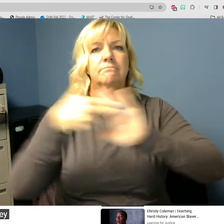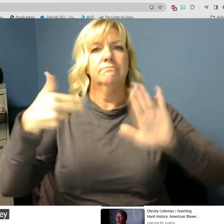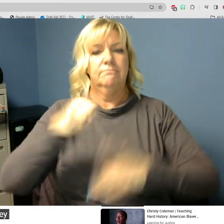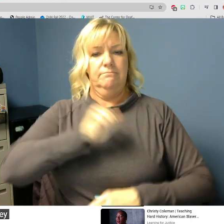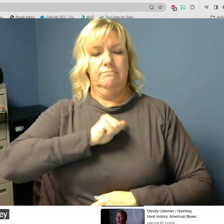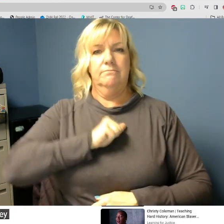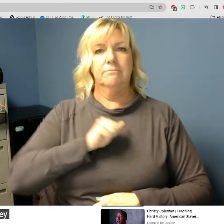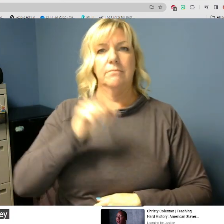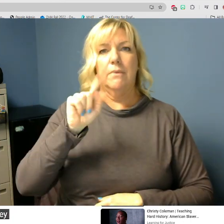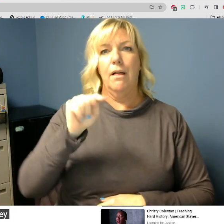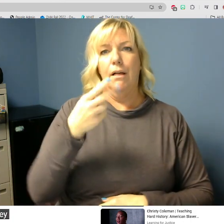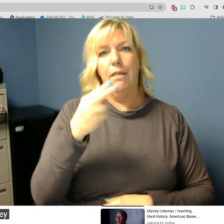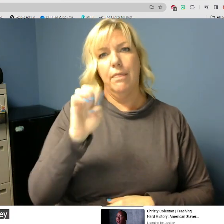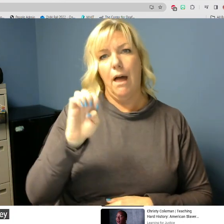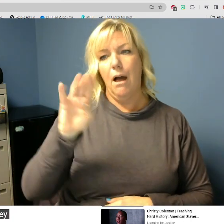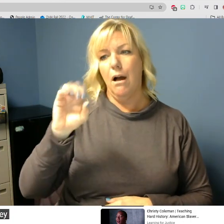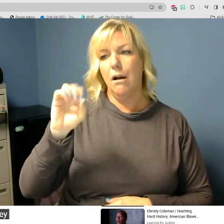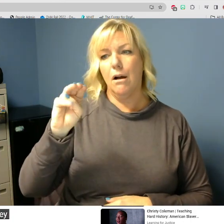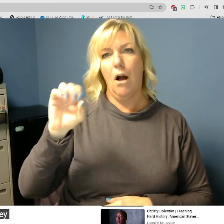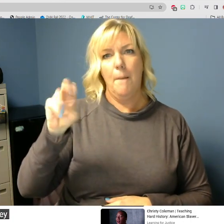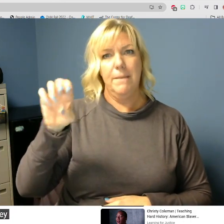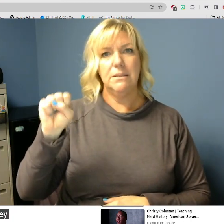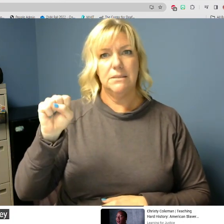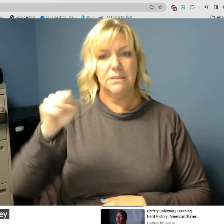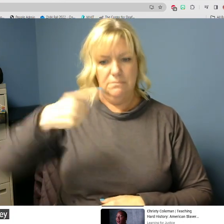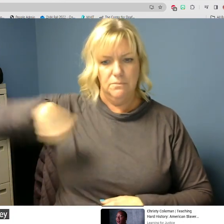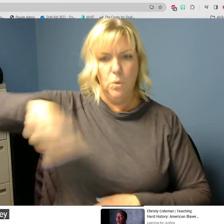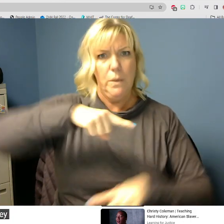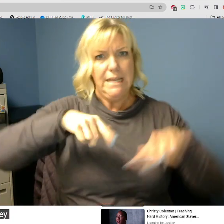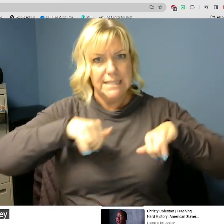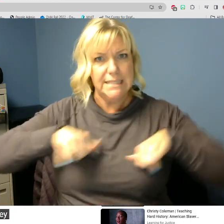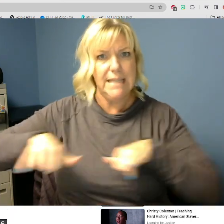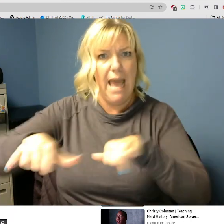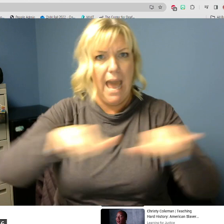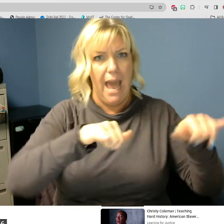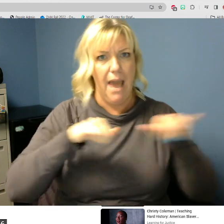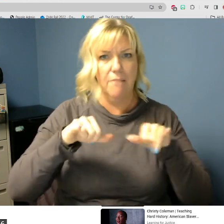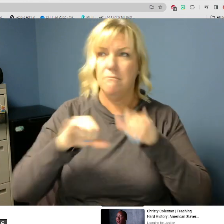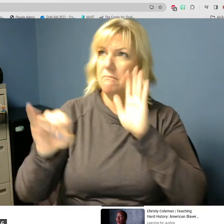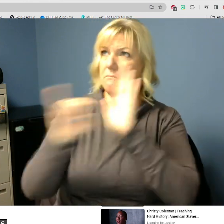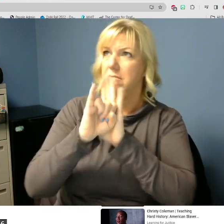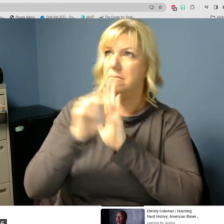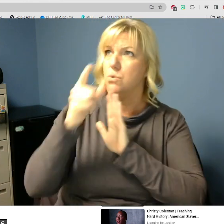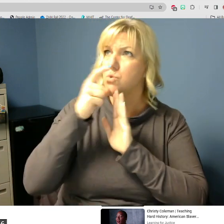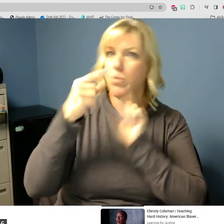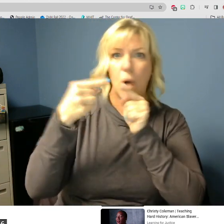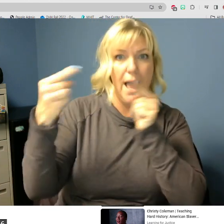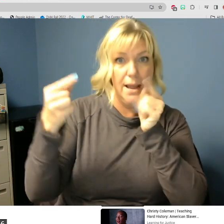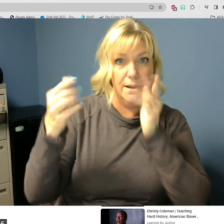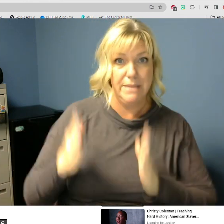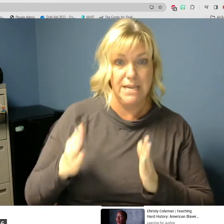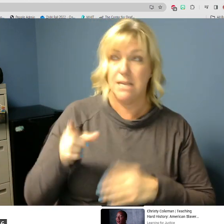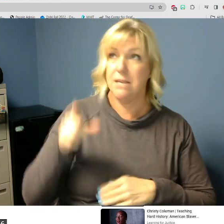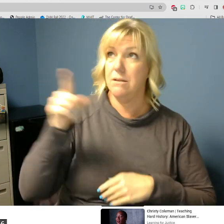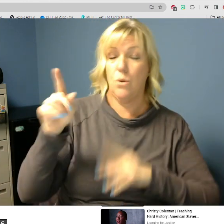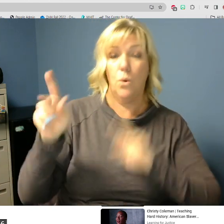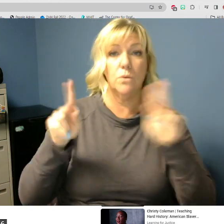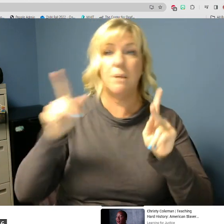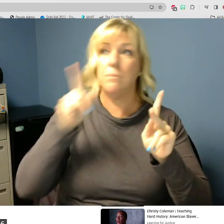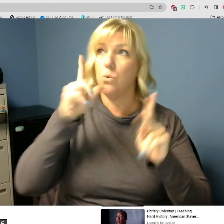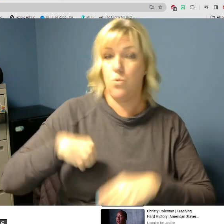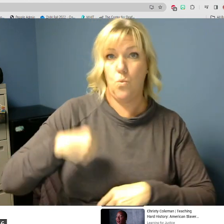same, and they identify the landowners as their common enemy. There were more people living